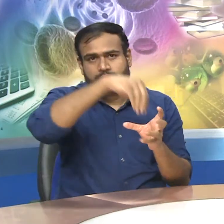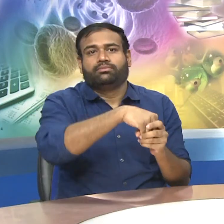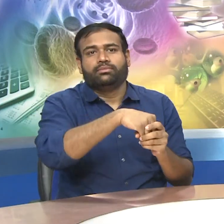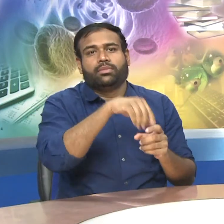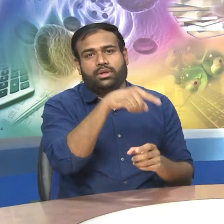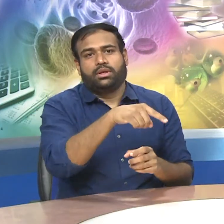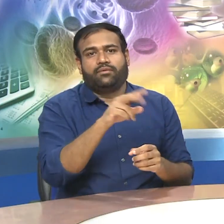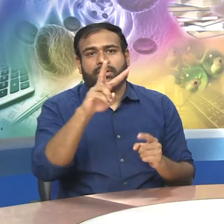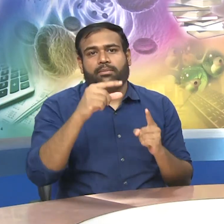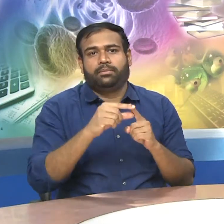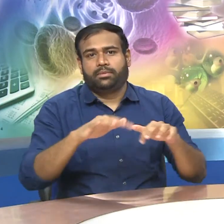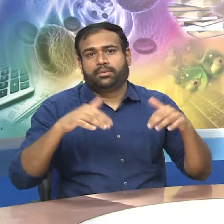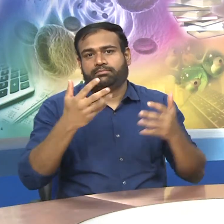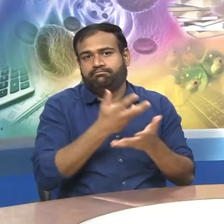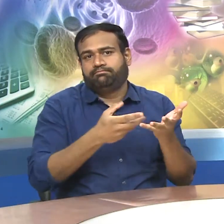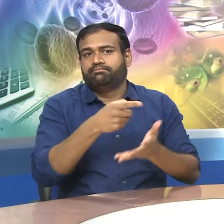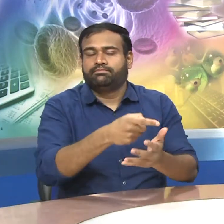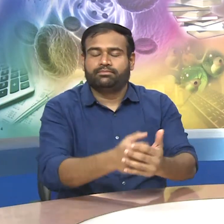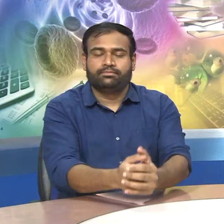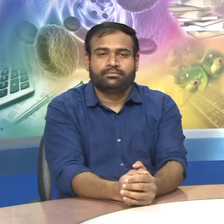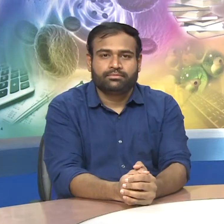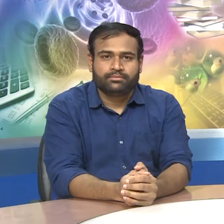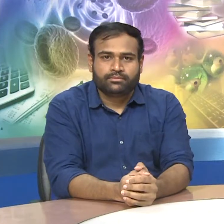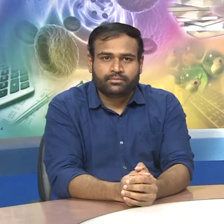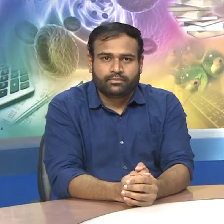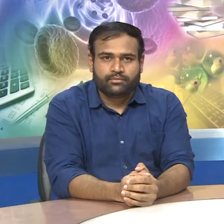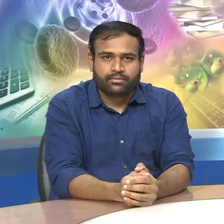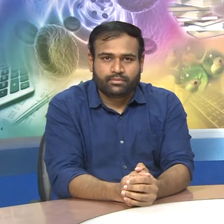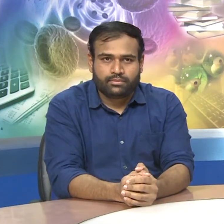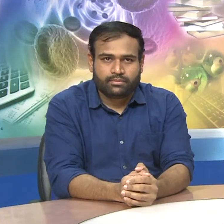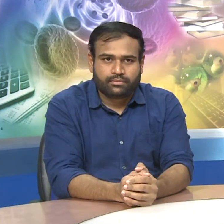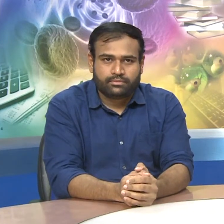of at least 3 years.